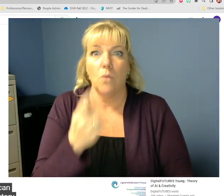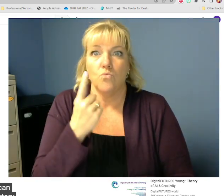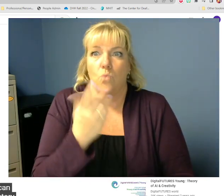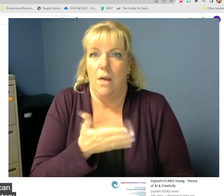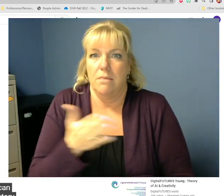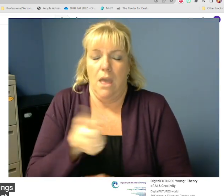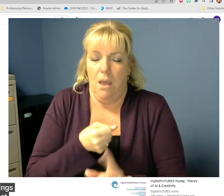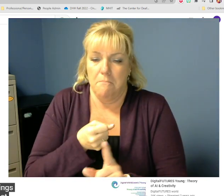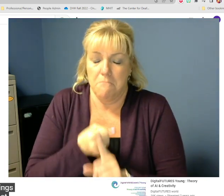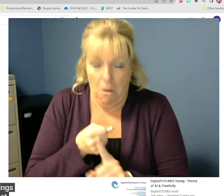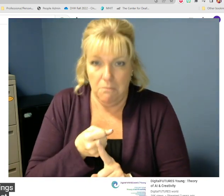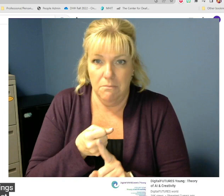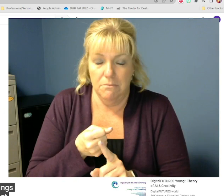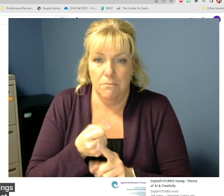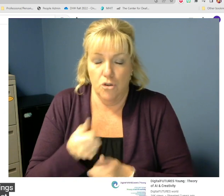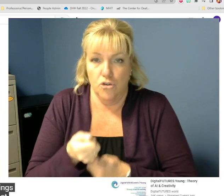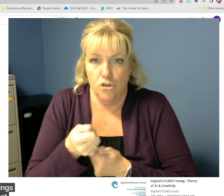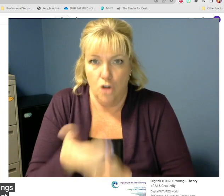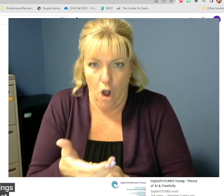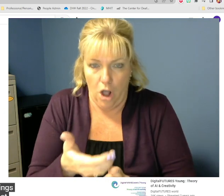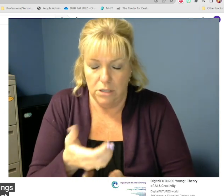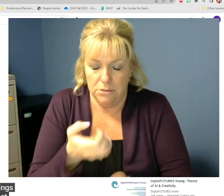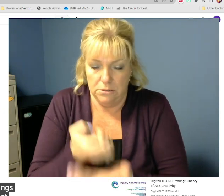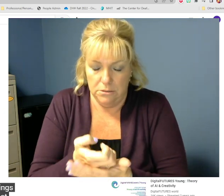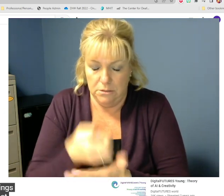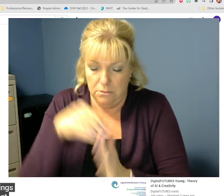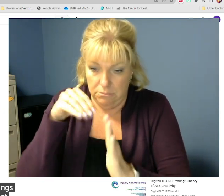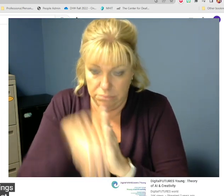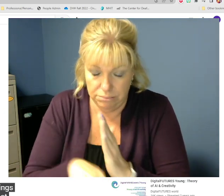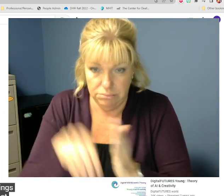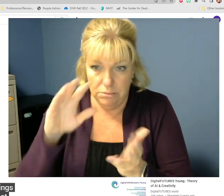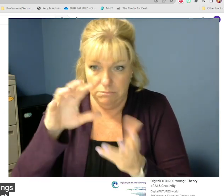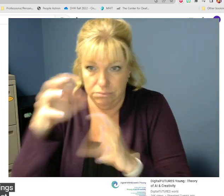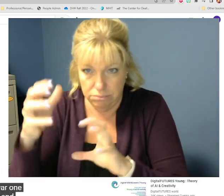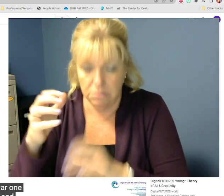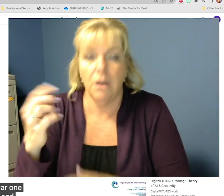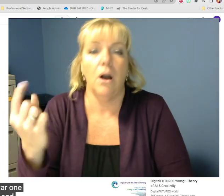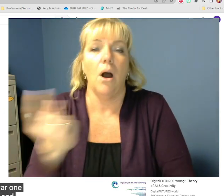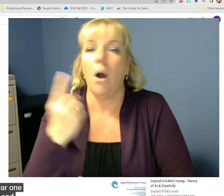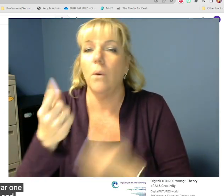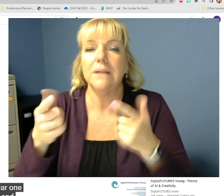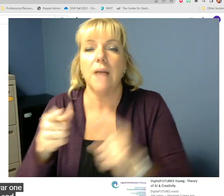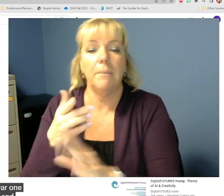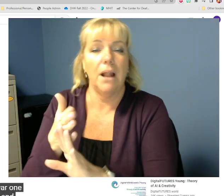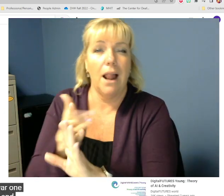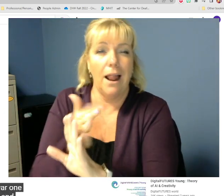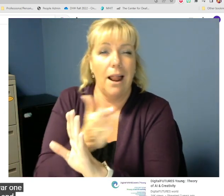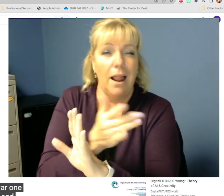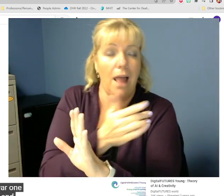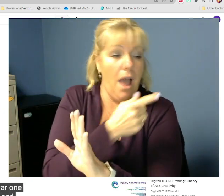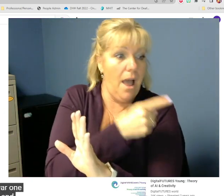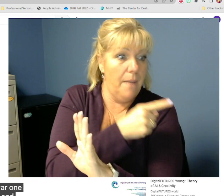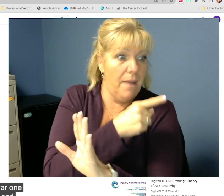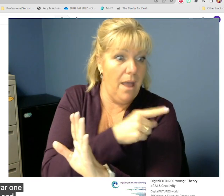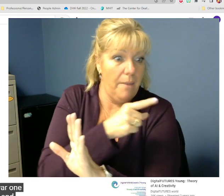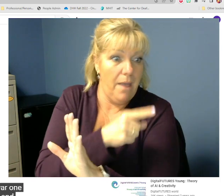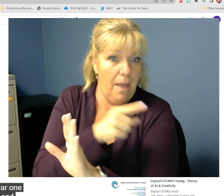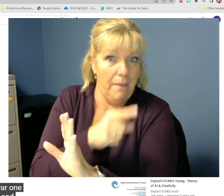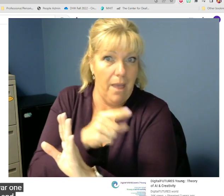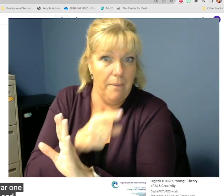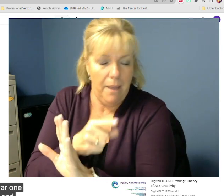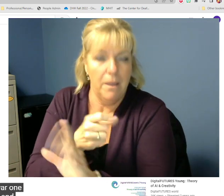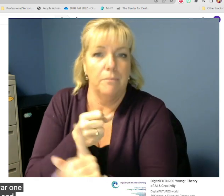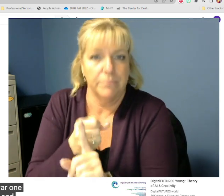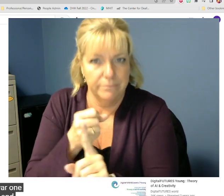event in history, right? There's always a series of things that build up, and then there's that spark. So we talked about in World War